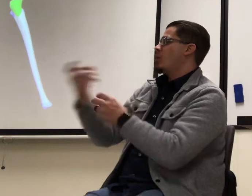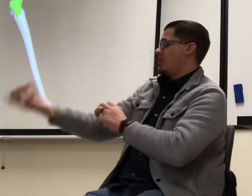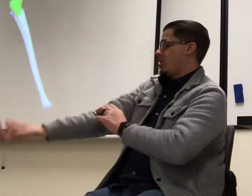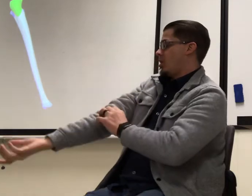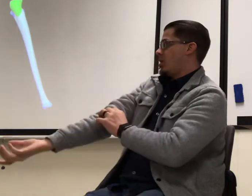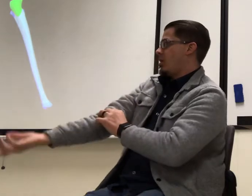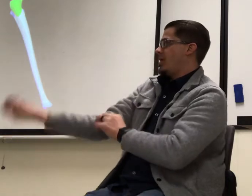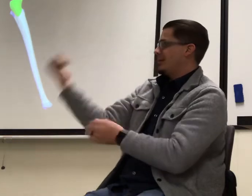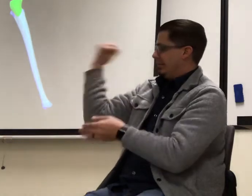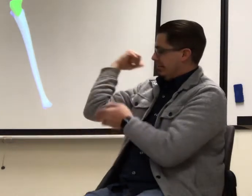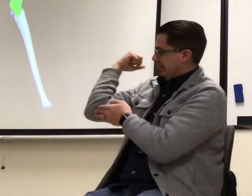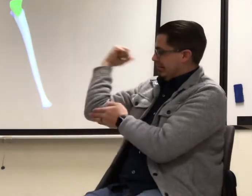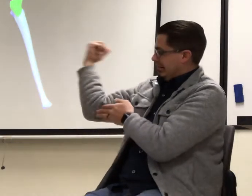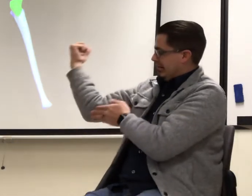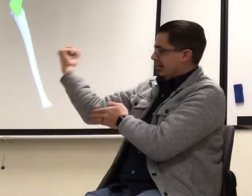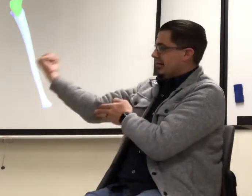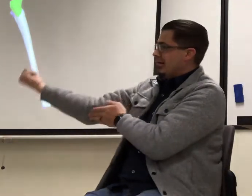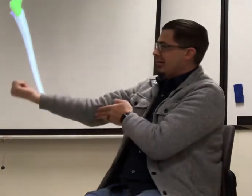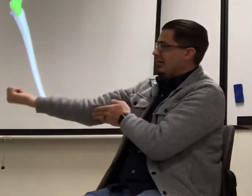of your elbow.